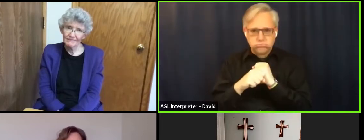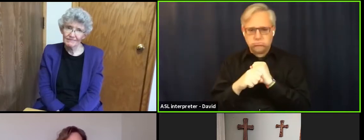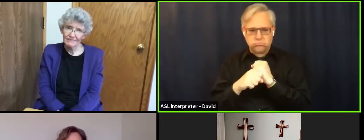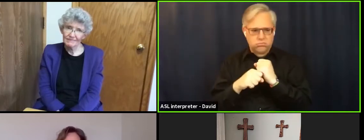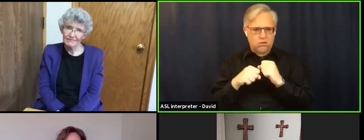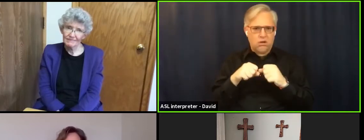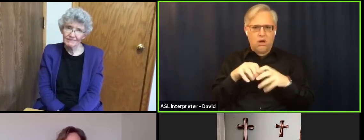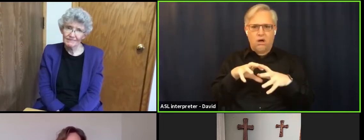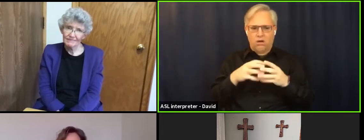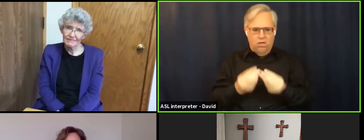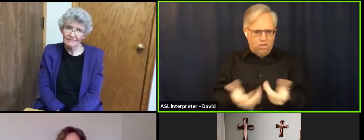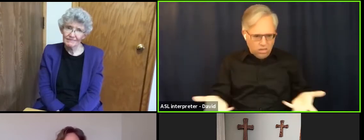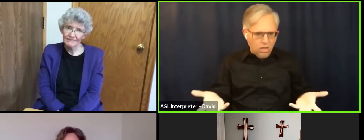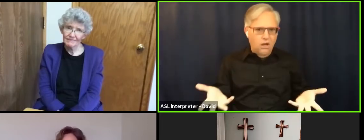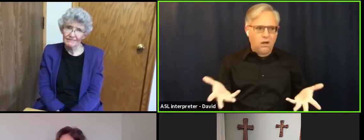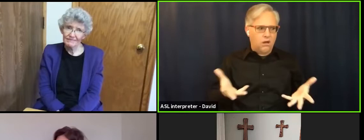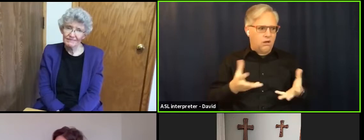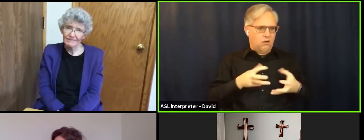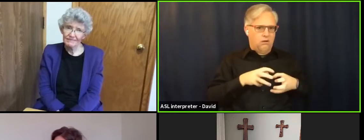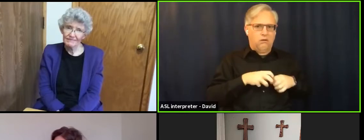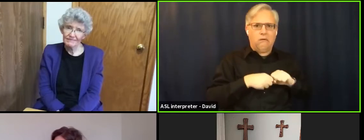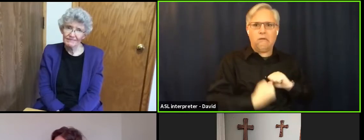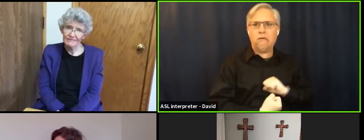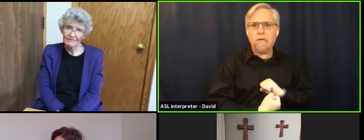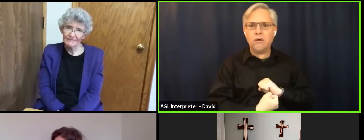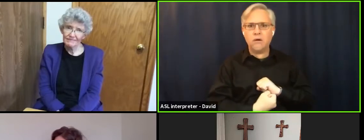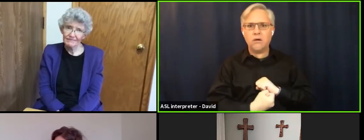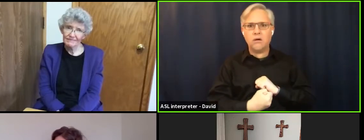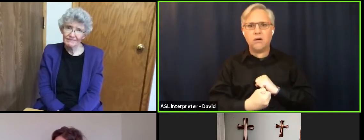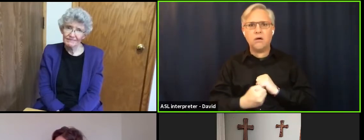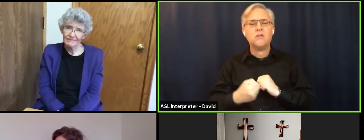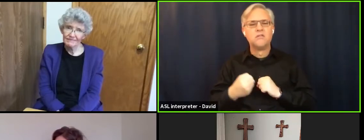have gone away. They weren't realized.